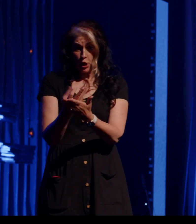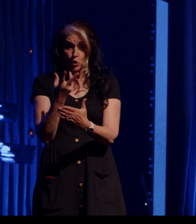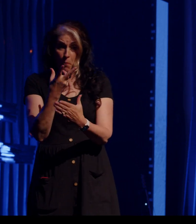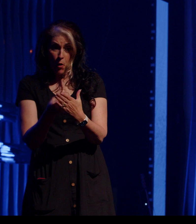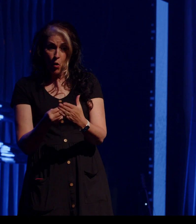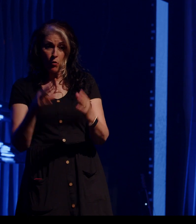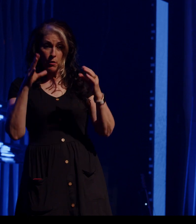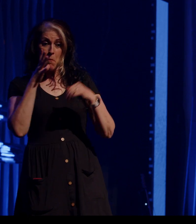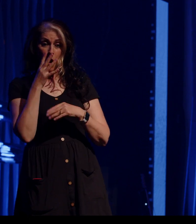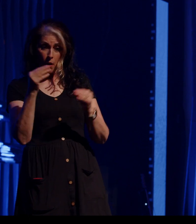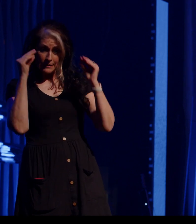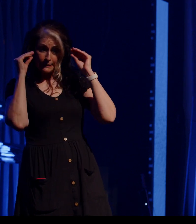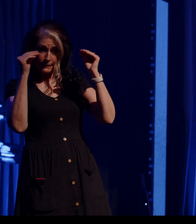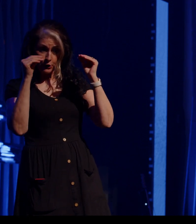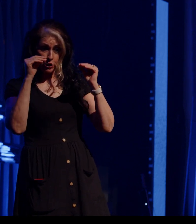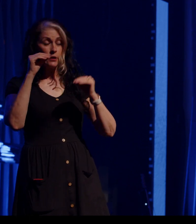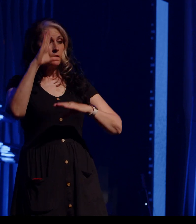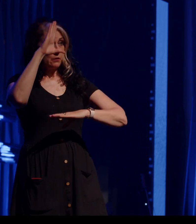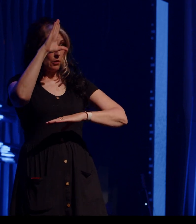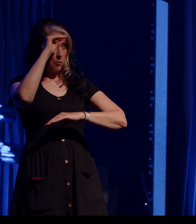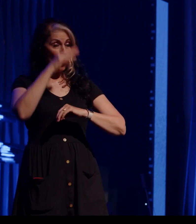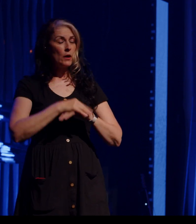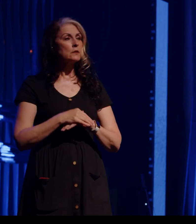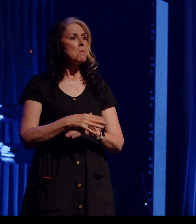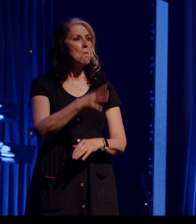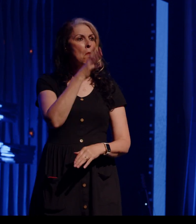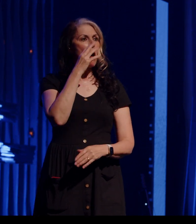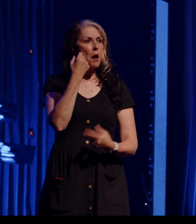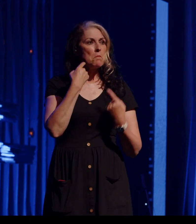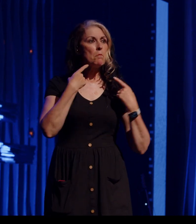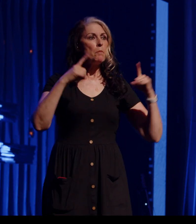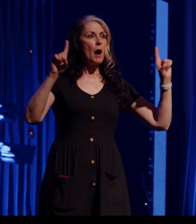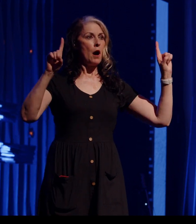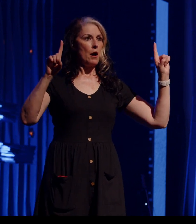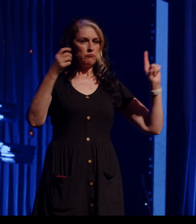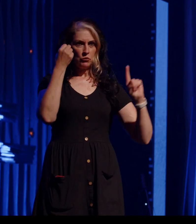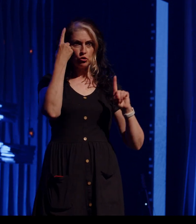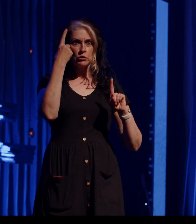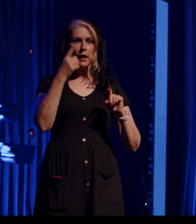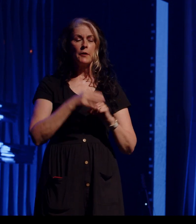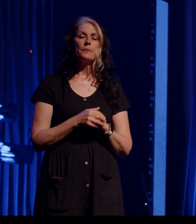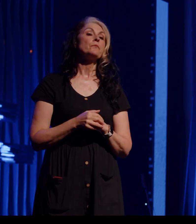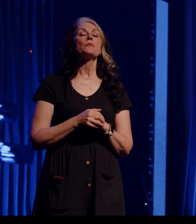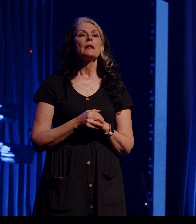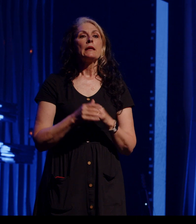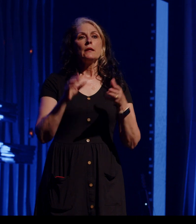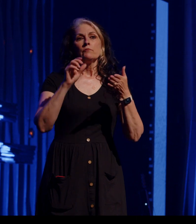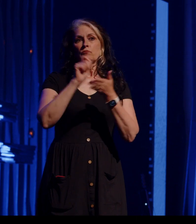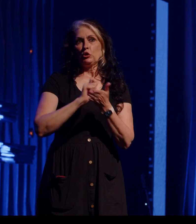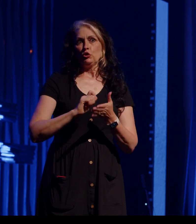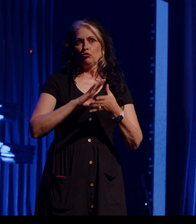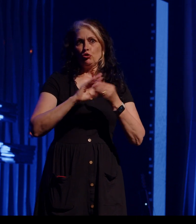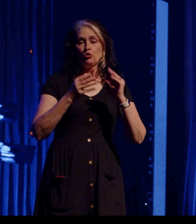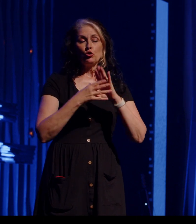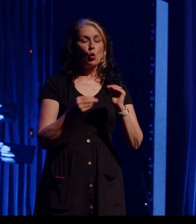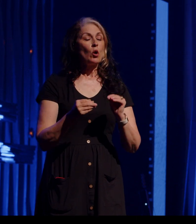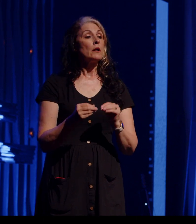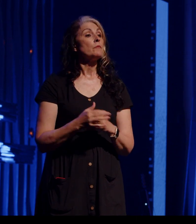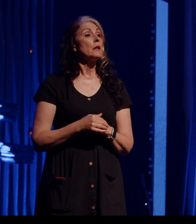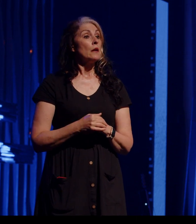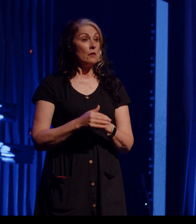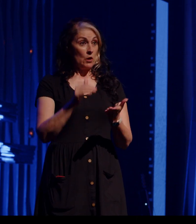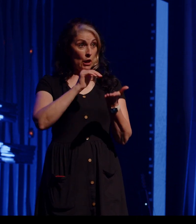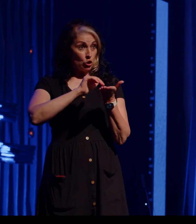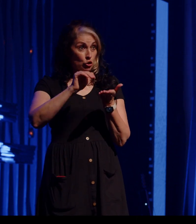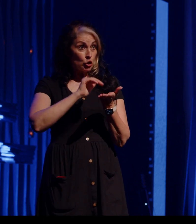financially. My mother understood how success was achieved in our society, wrote Carson. If anyone had a reason to make